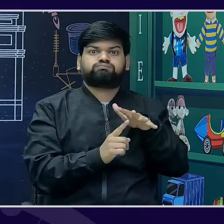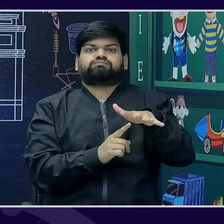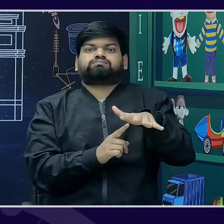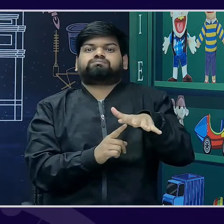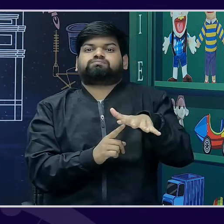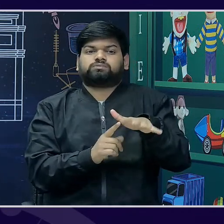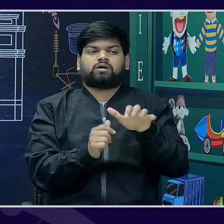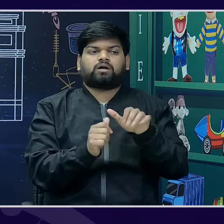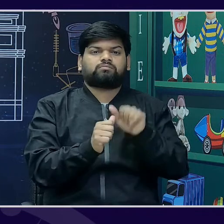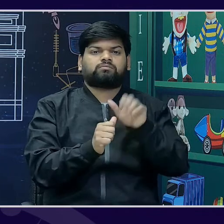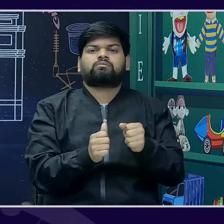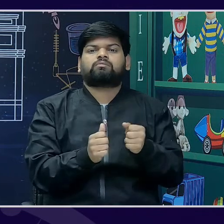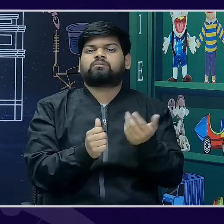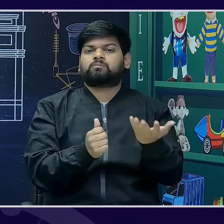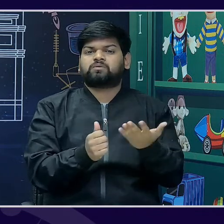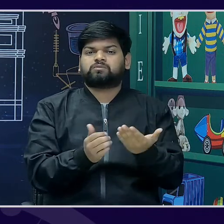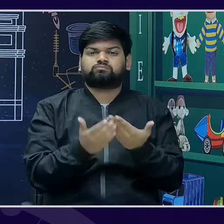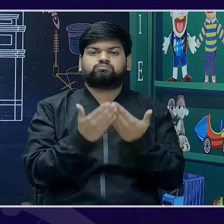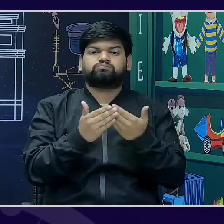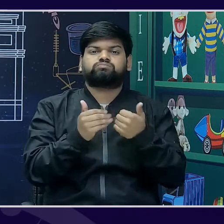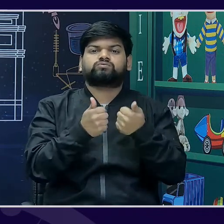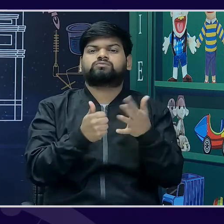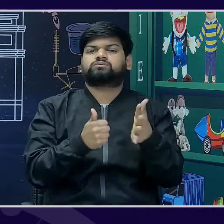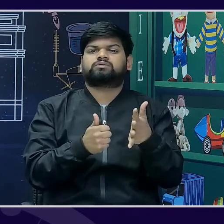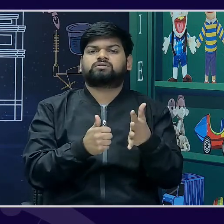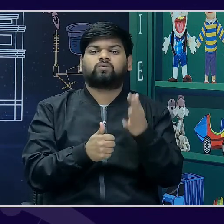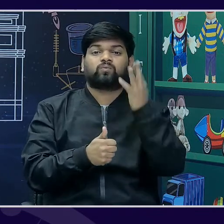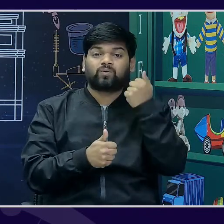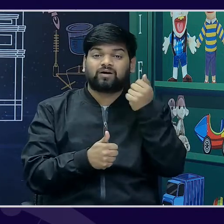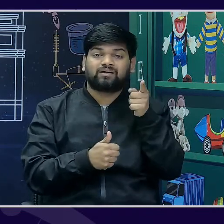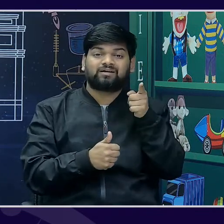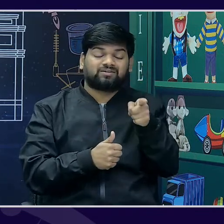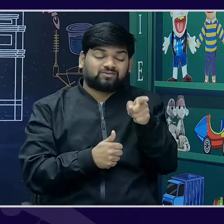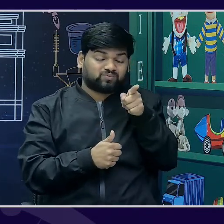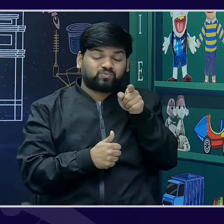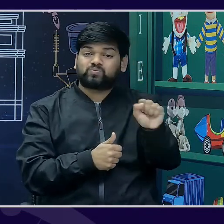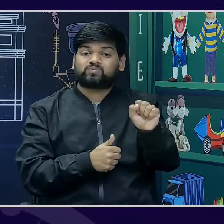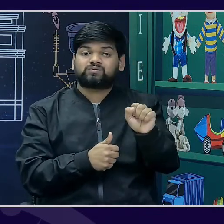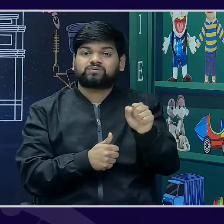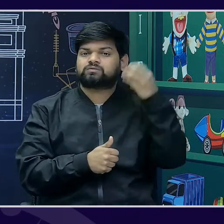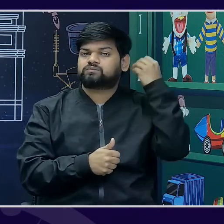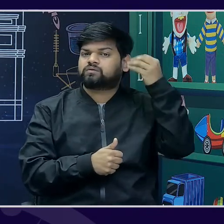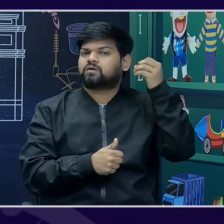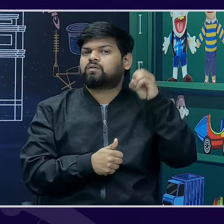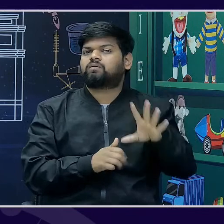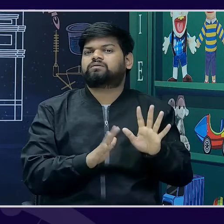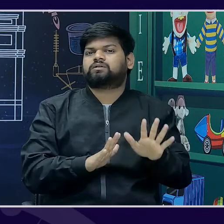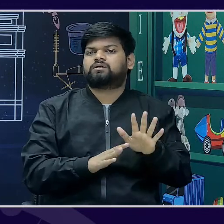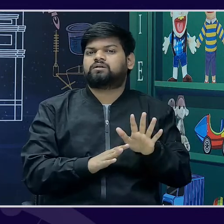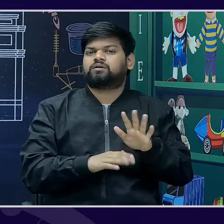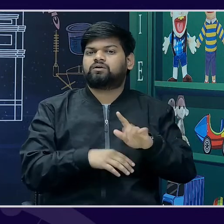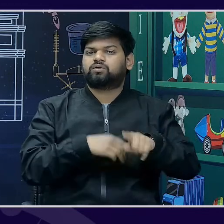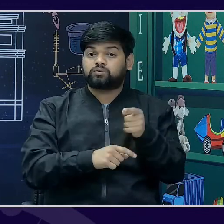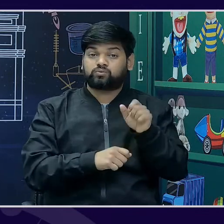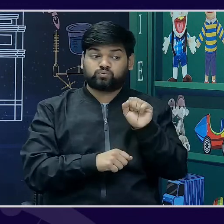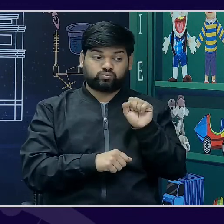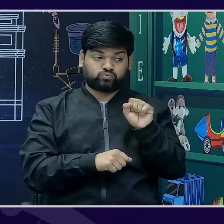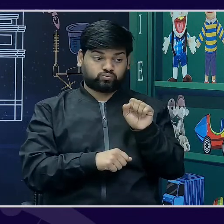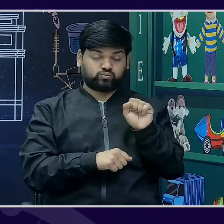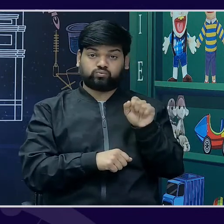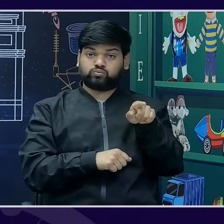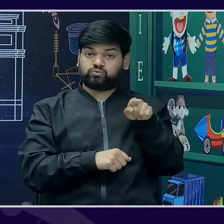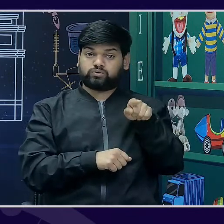which are broken just because of hearing loss. You lose your job. When it comes to old age, you are alone